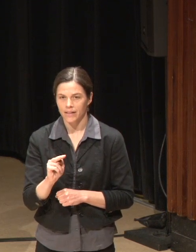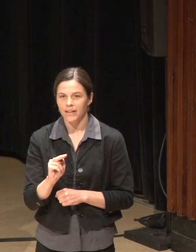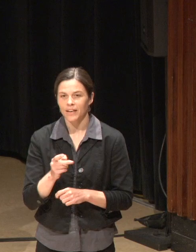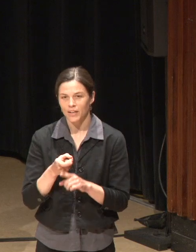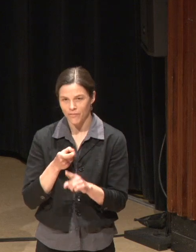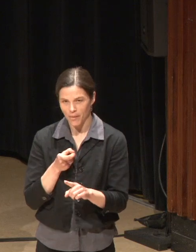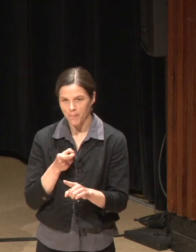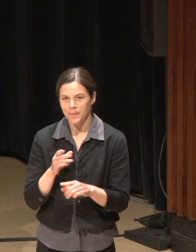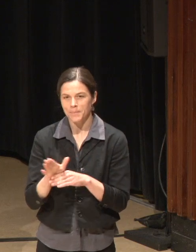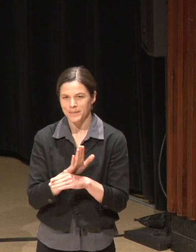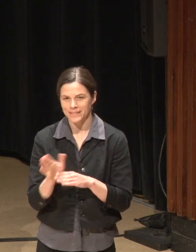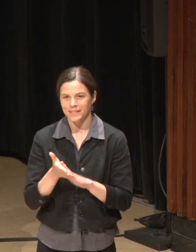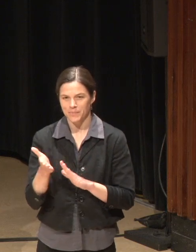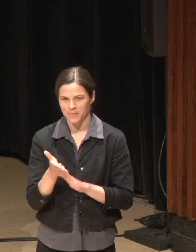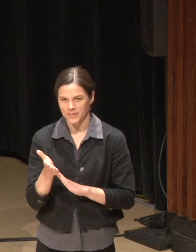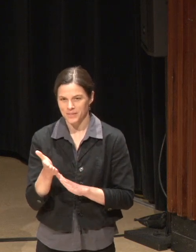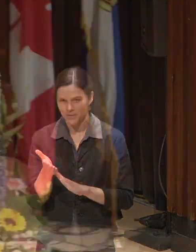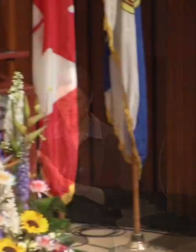Program.